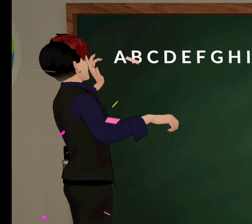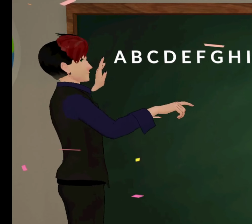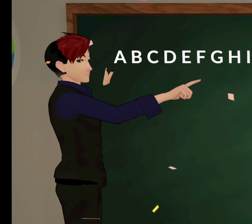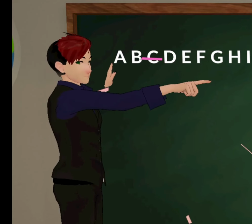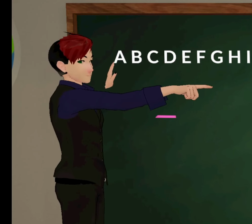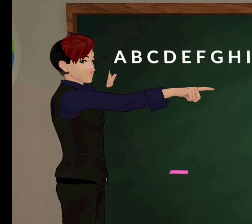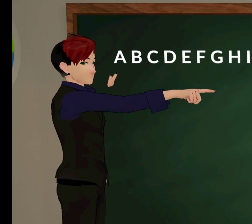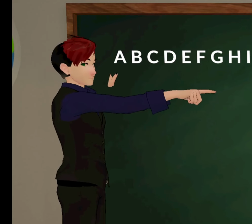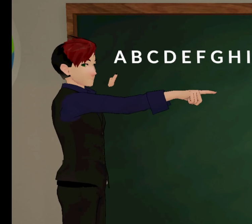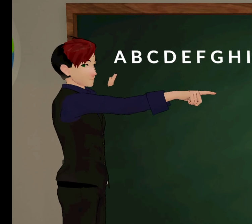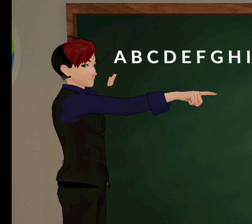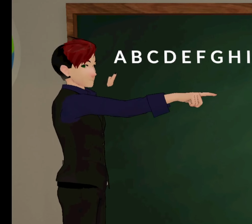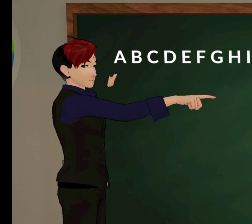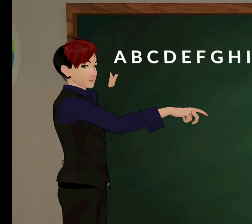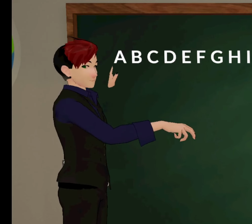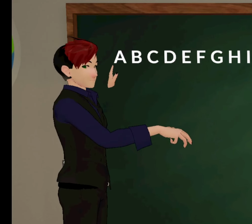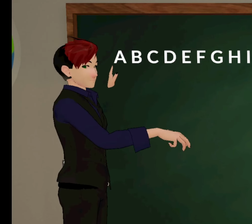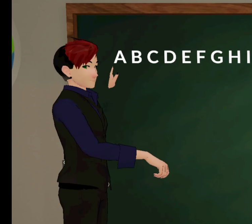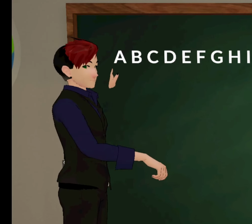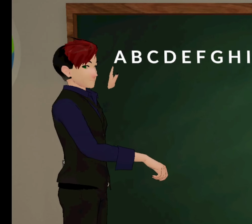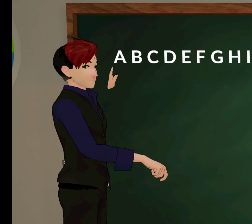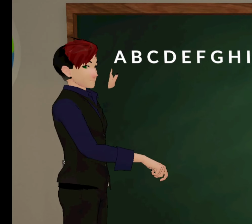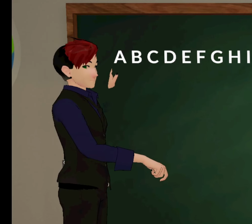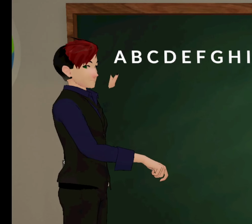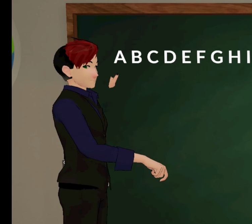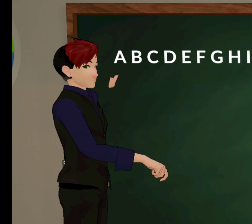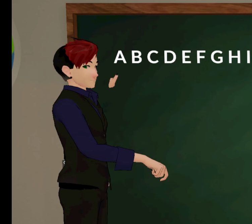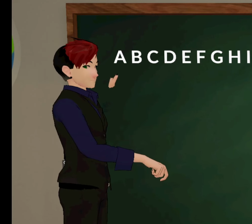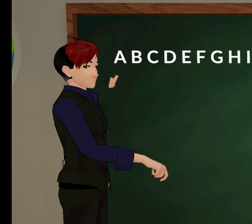here we go. Oh, A. shit. Hey.